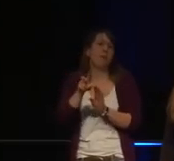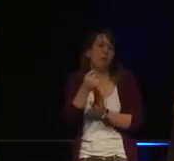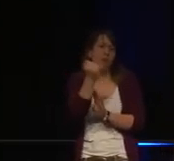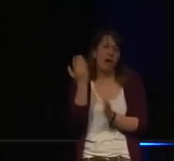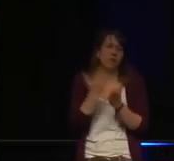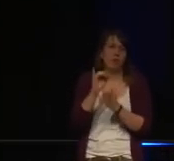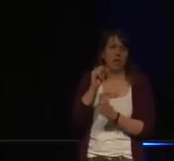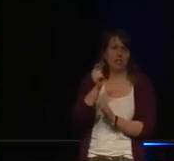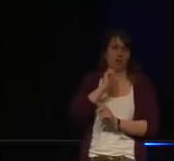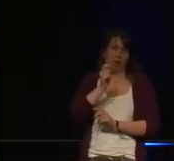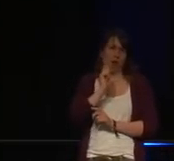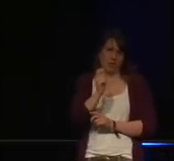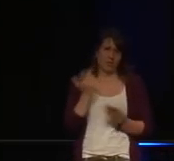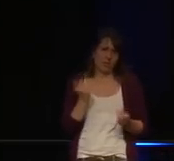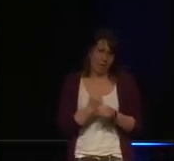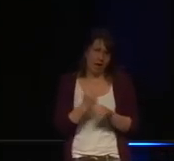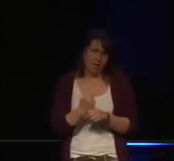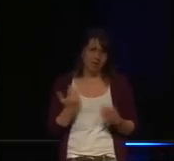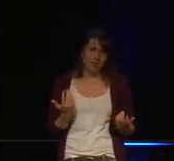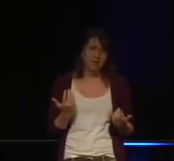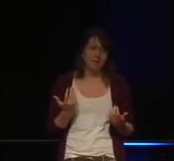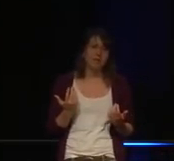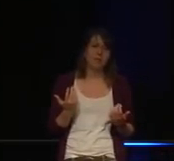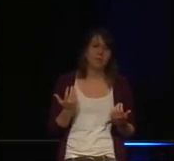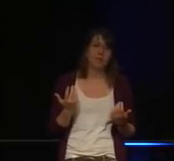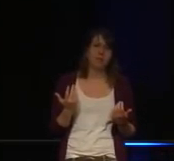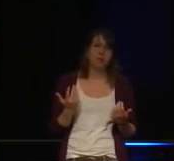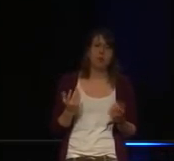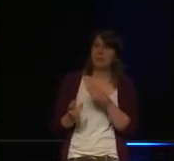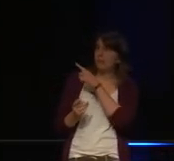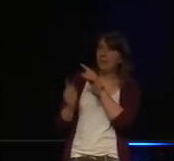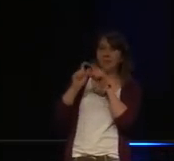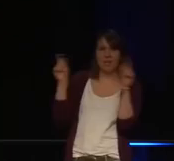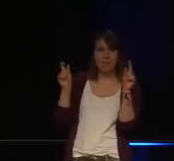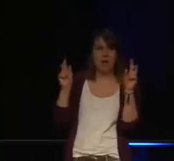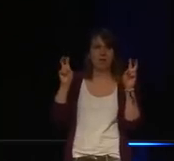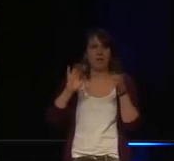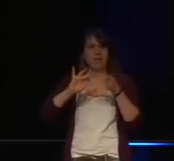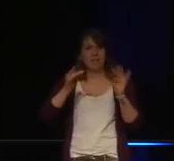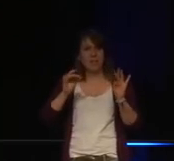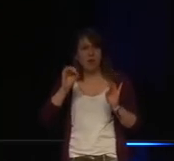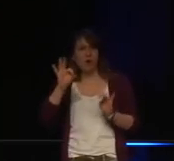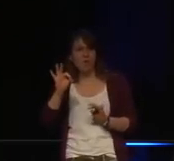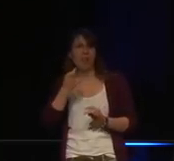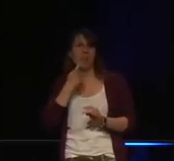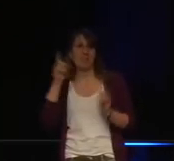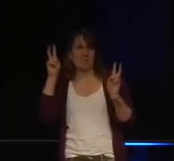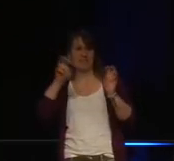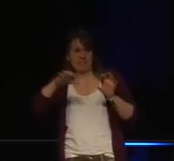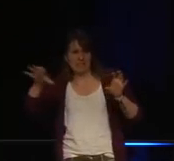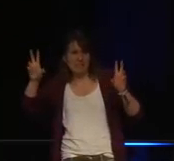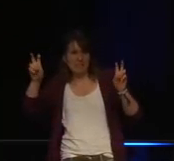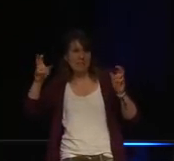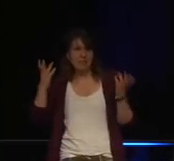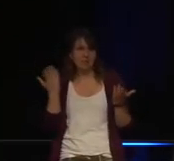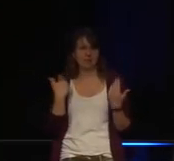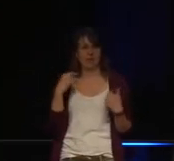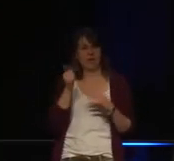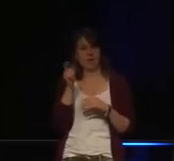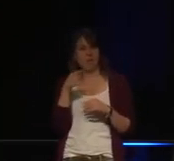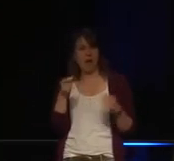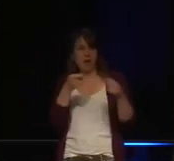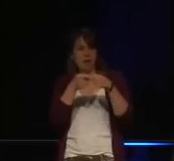And I got in contact with Internet of Things in 2014 when I talked to the